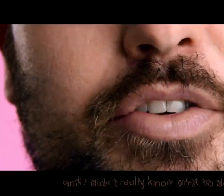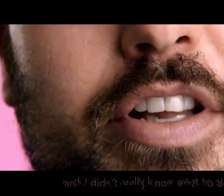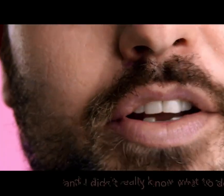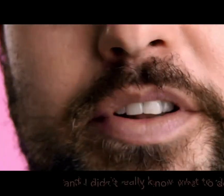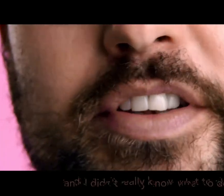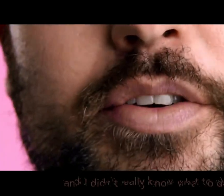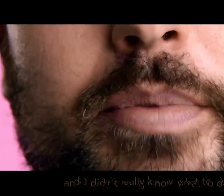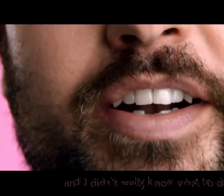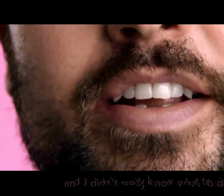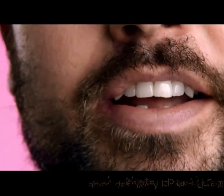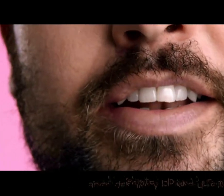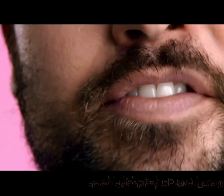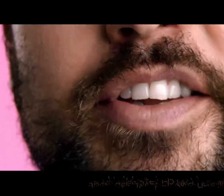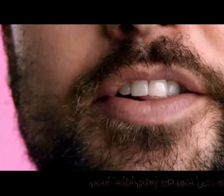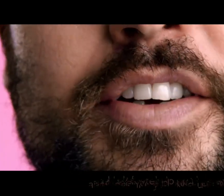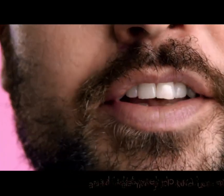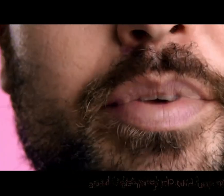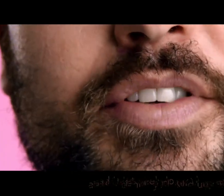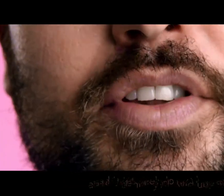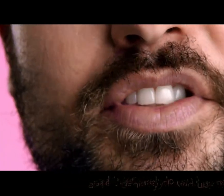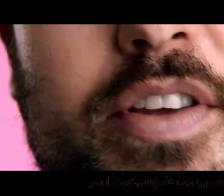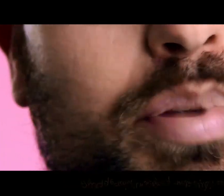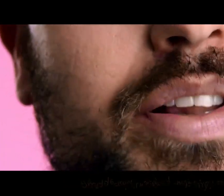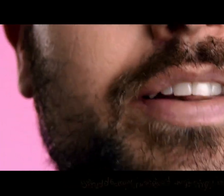to pick on us, and I really didn't know what to do about it.